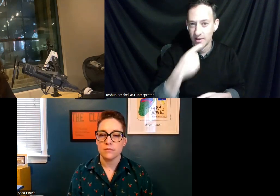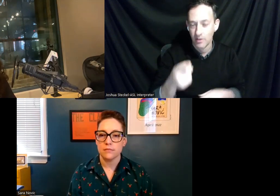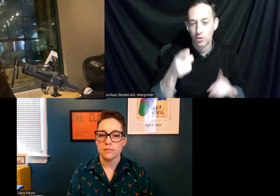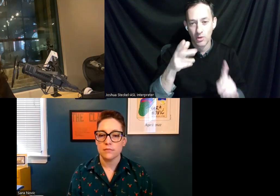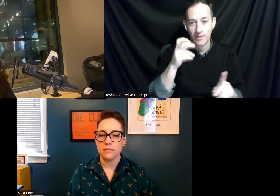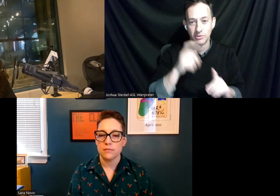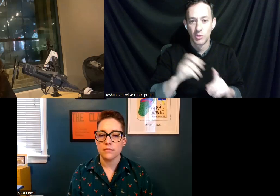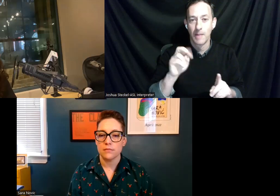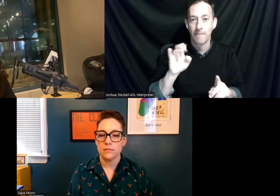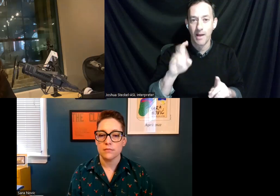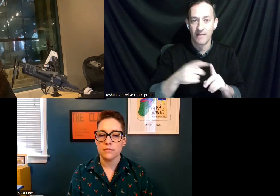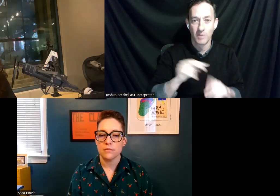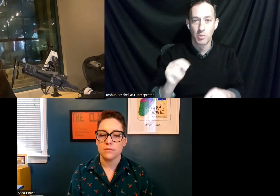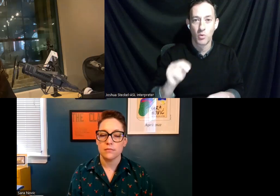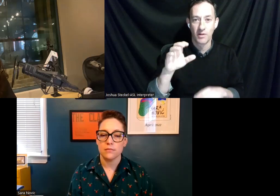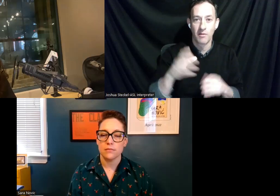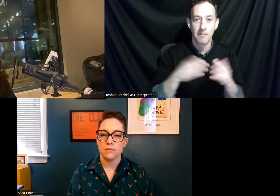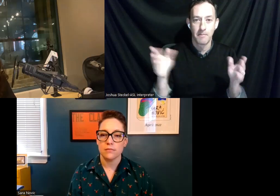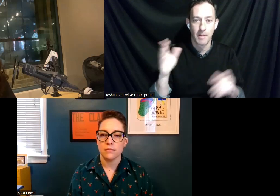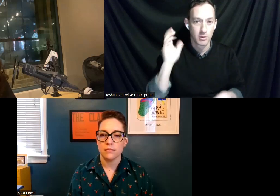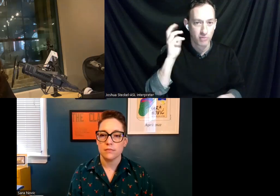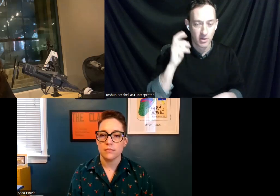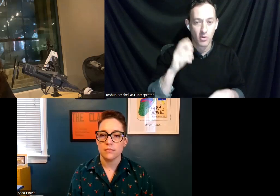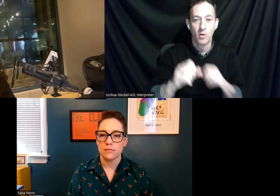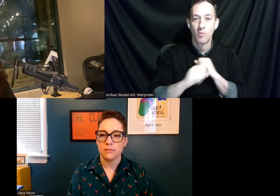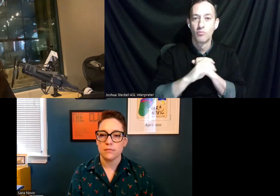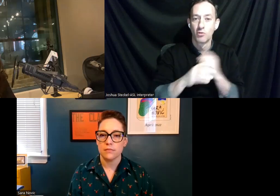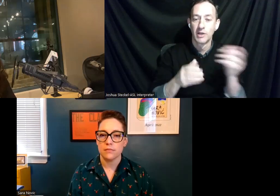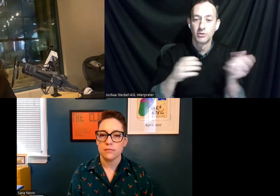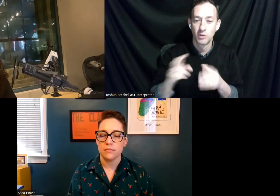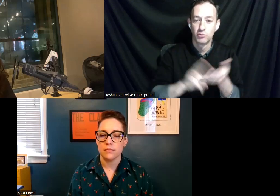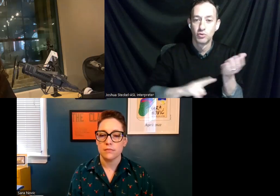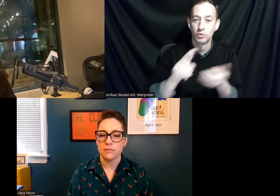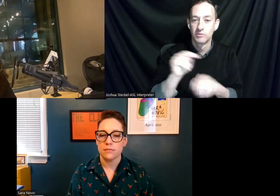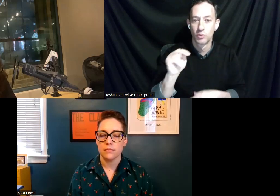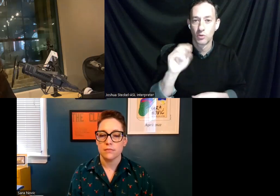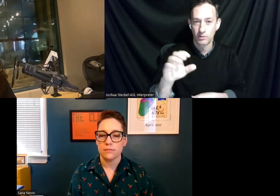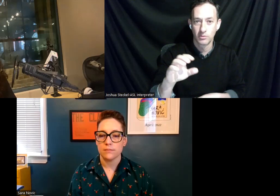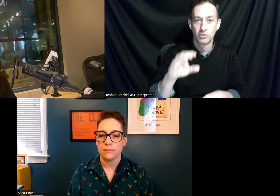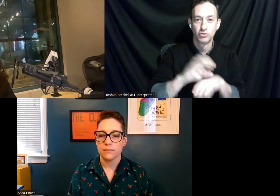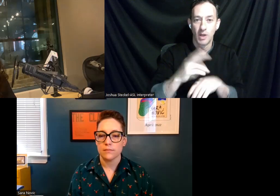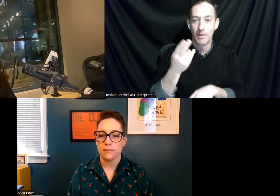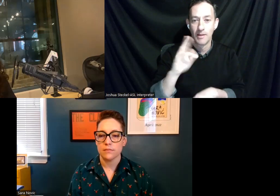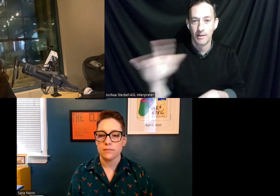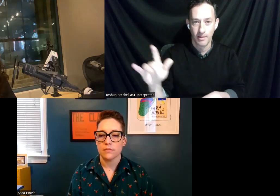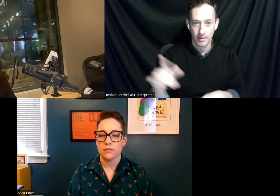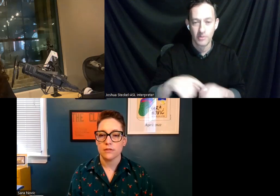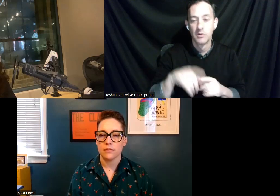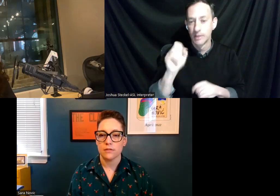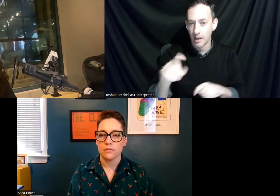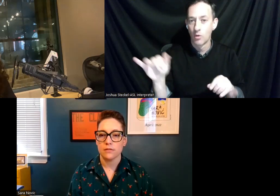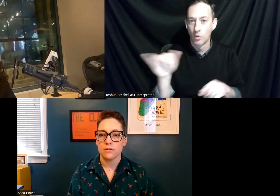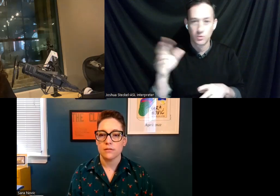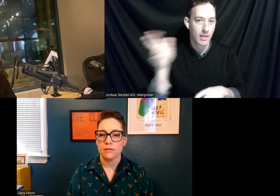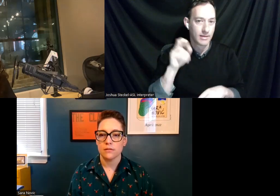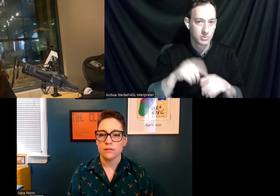Embodied from North Carolina Public Radio, a broadcast service of the University of North Carolina at Chapel Hill. You can also listen to Embodied as